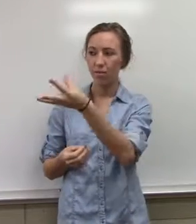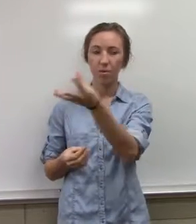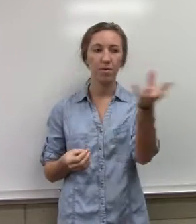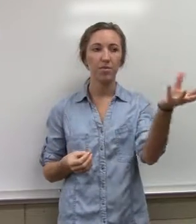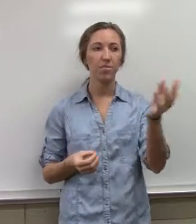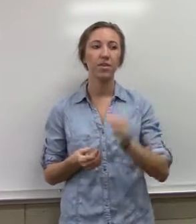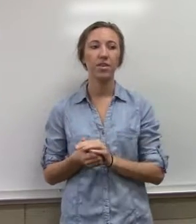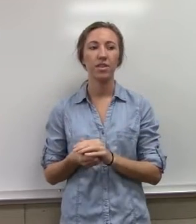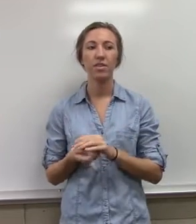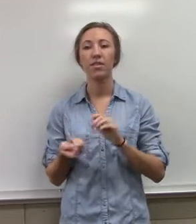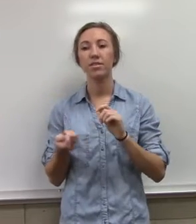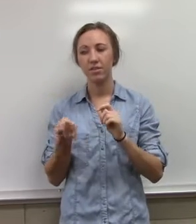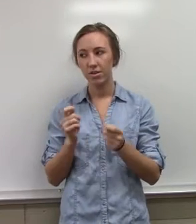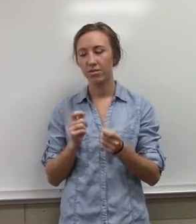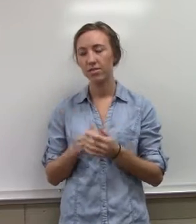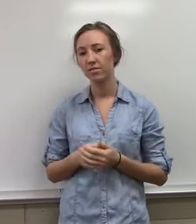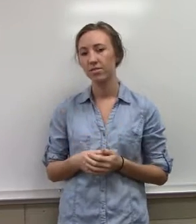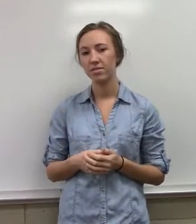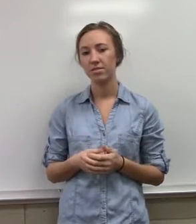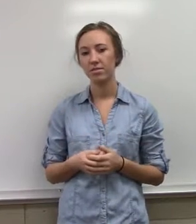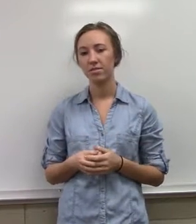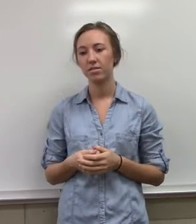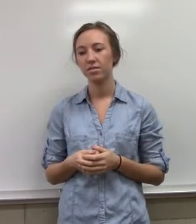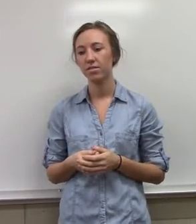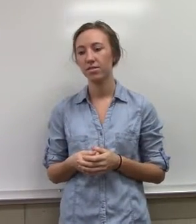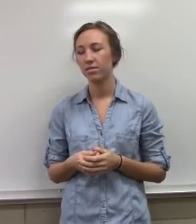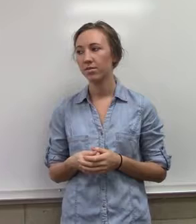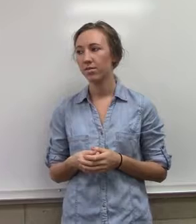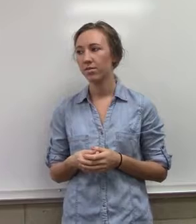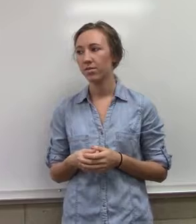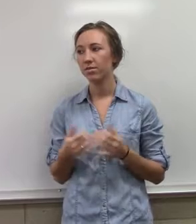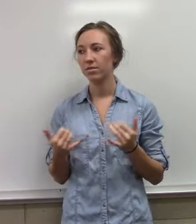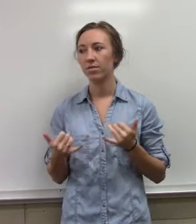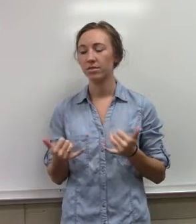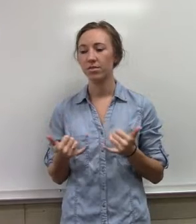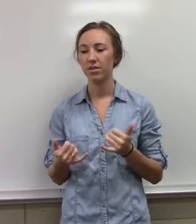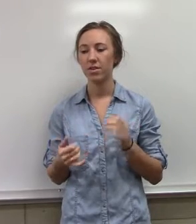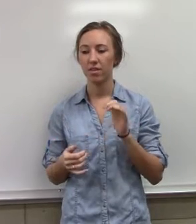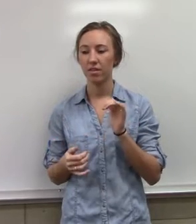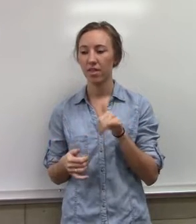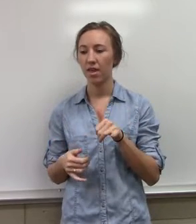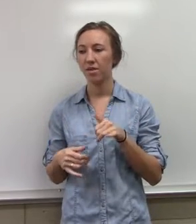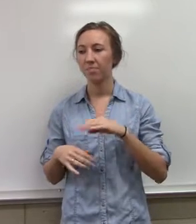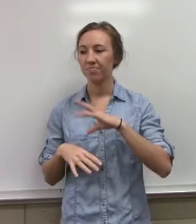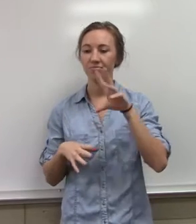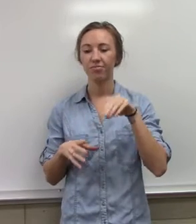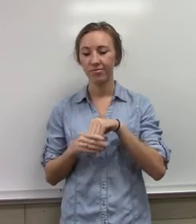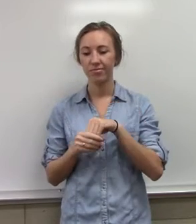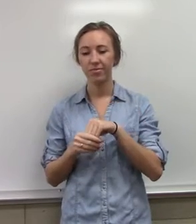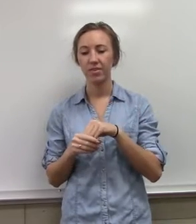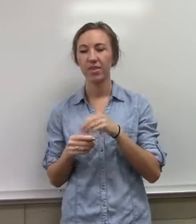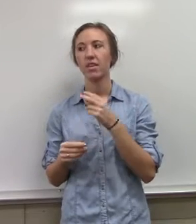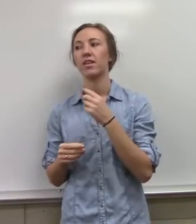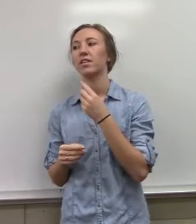I would indicate move over here, I'd say, so that today explains verbal and nonverbal. It's just a way to indicate to the audience we're